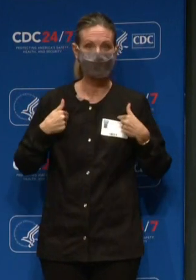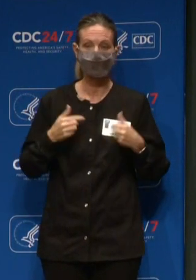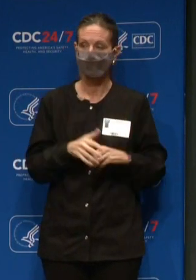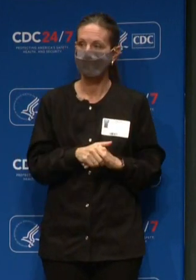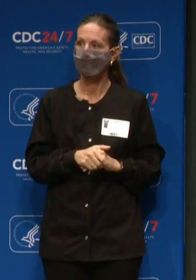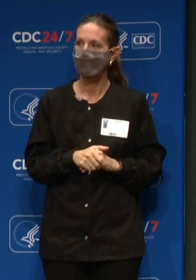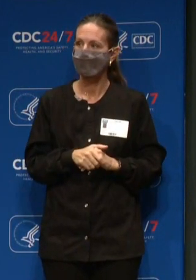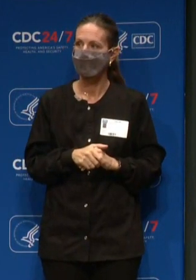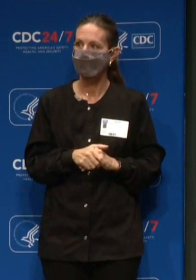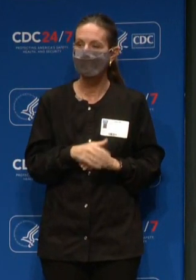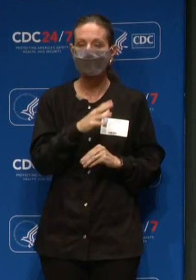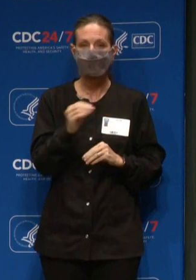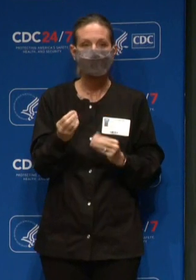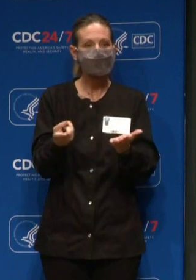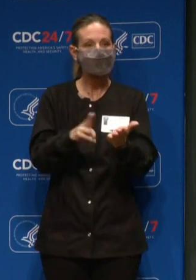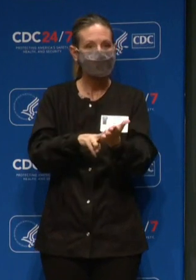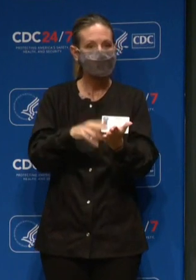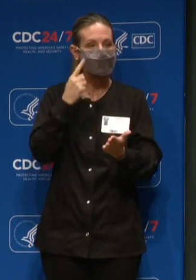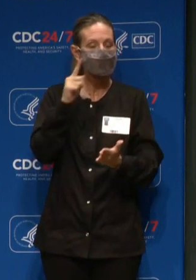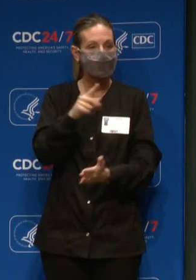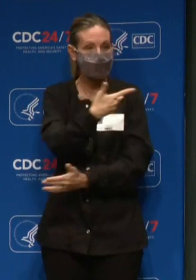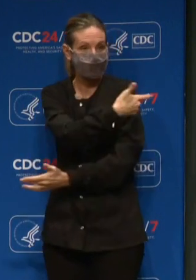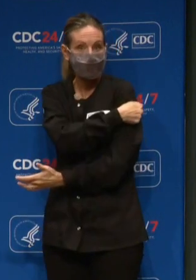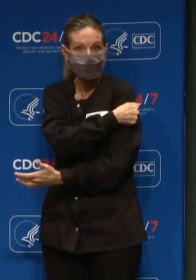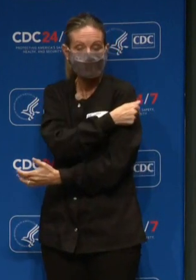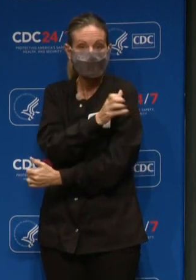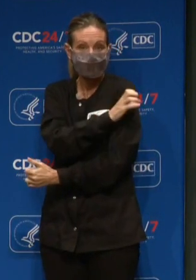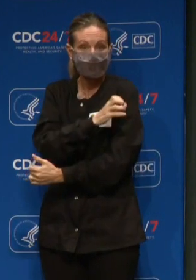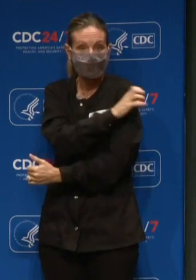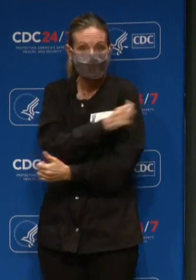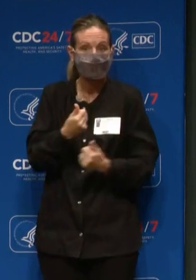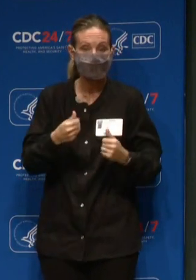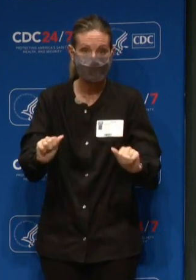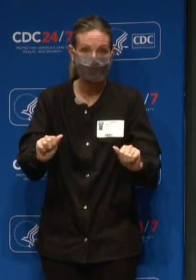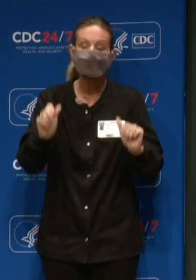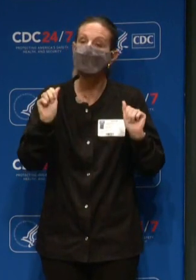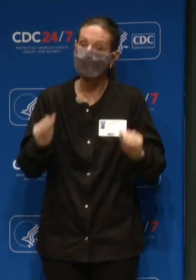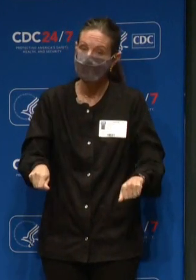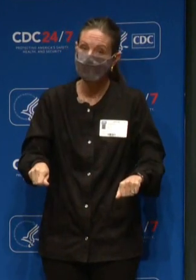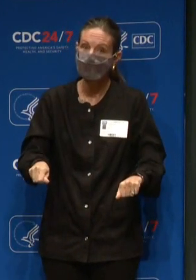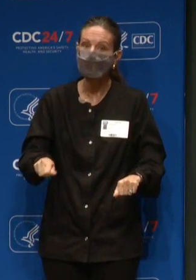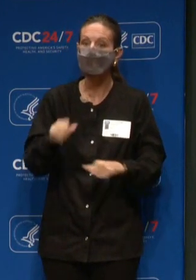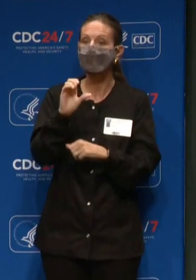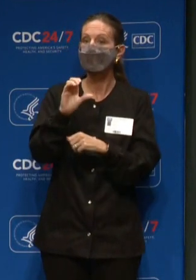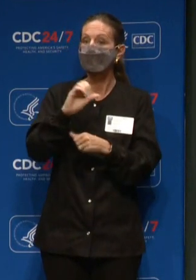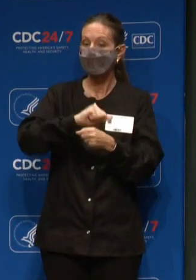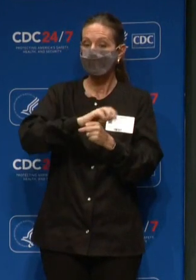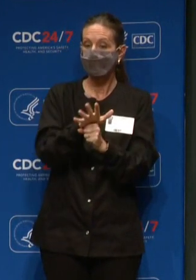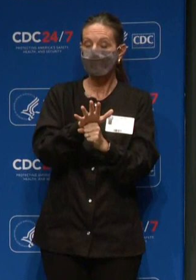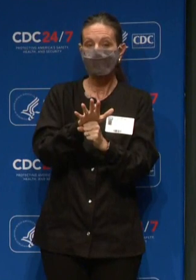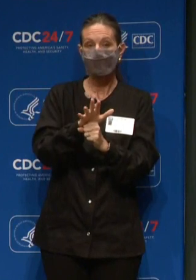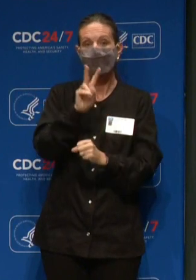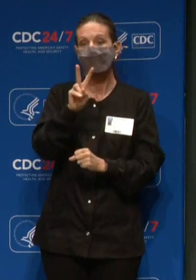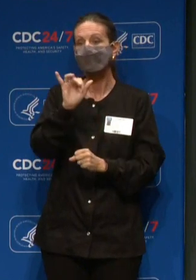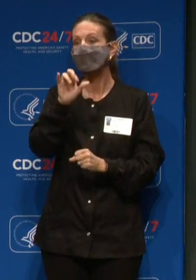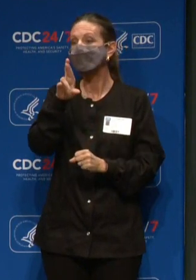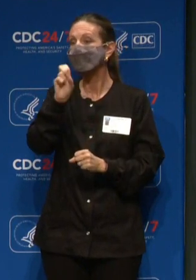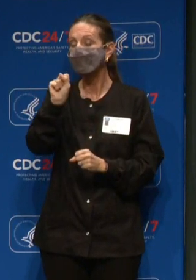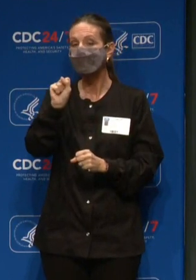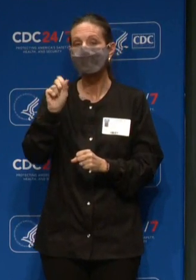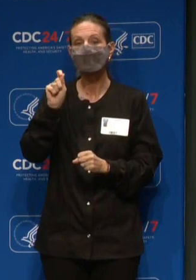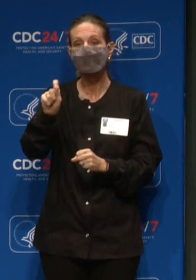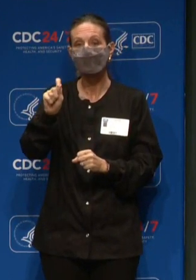interested in signing up for a vaccine trial can visit coronavirus.gov, and for therapeutic trials, go